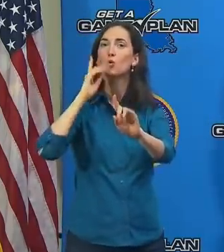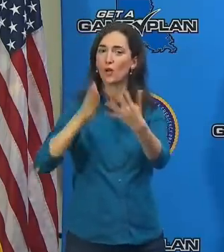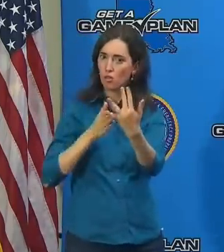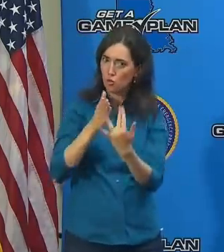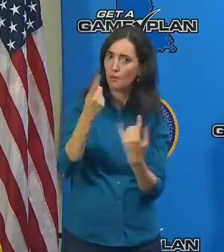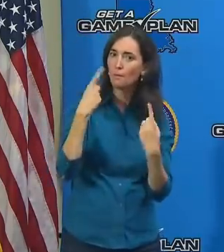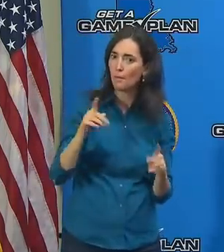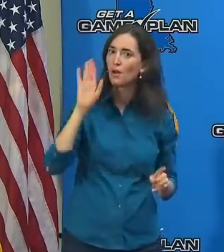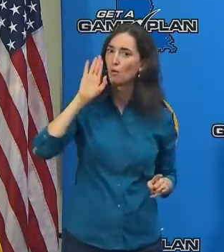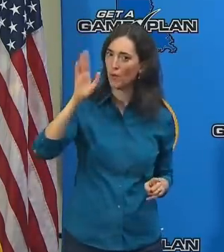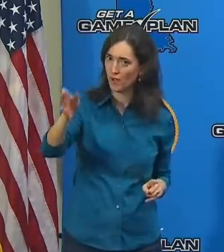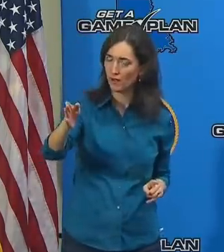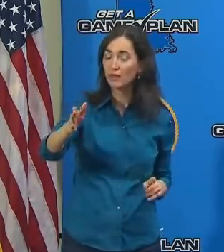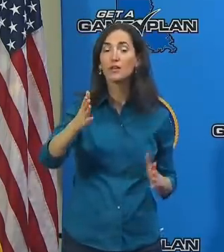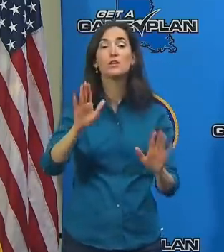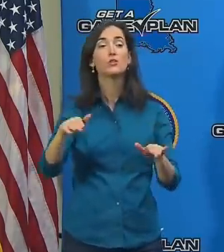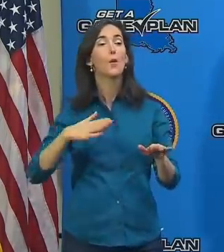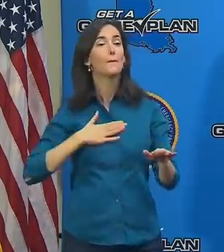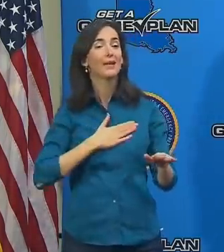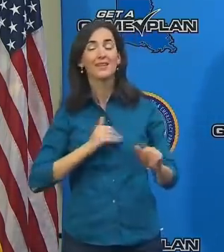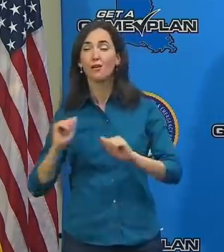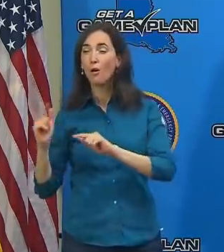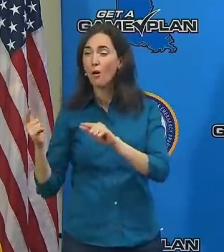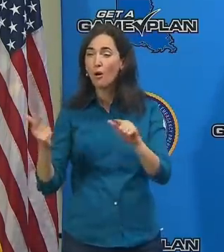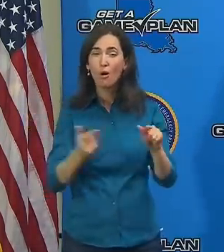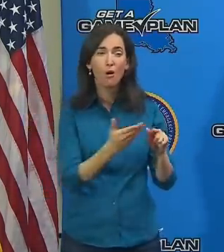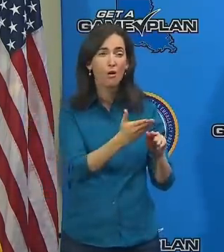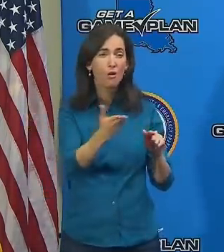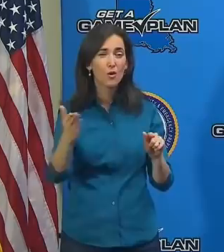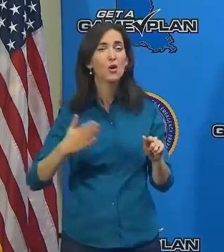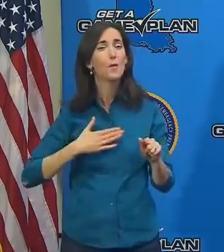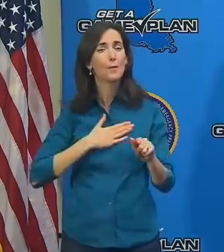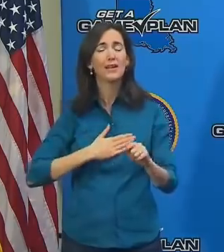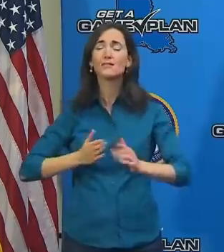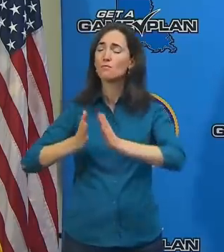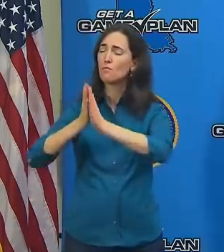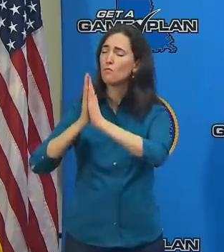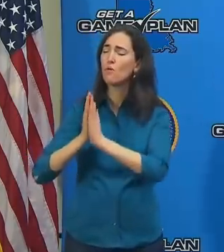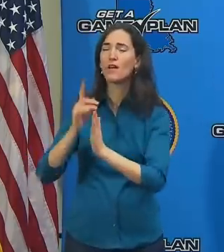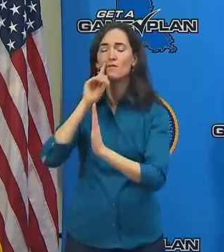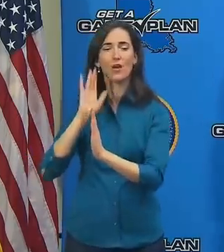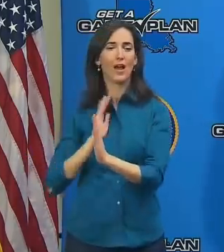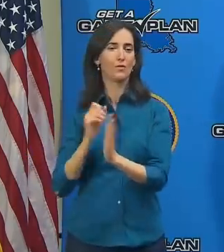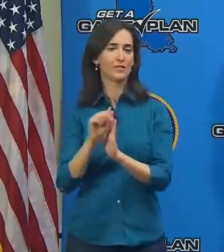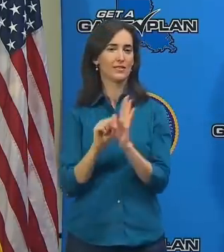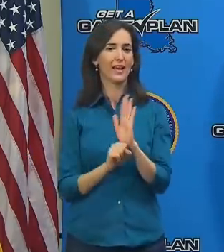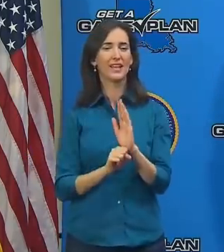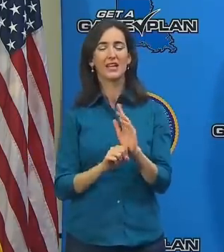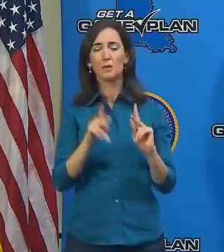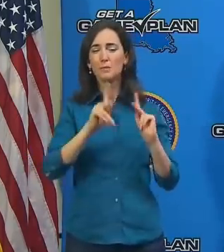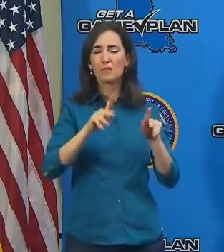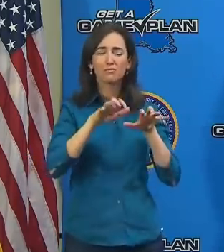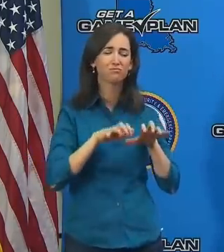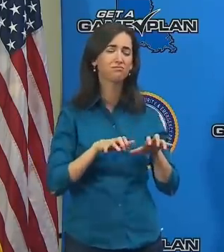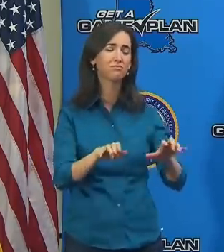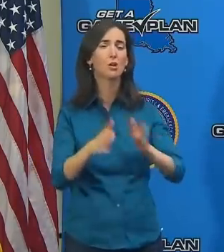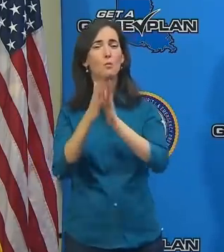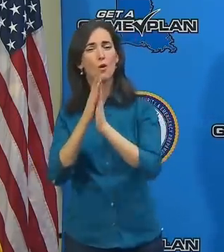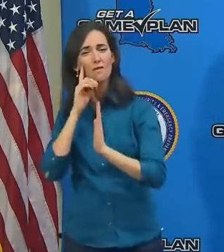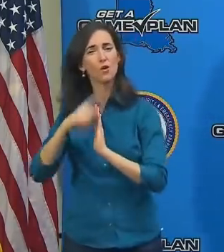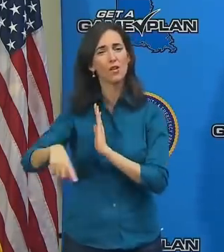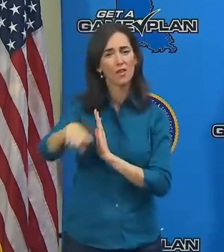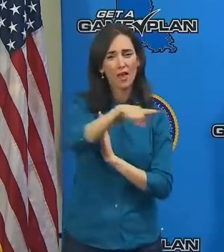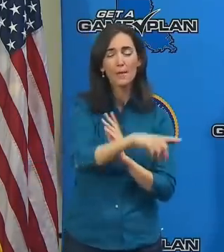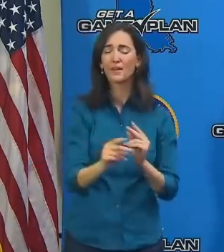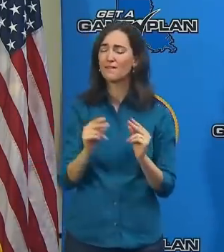invite everyone to offer up a prayer for our state, for the people of our state, that we get through this just